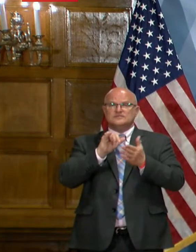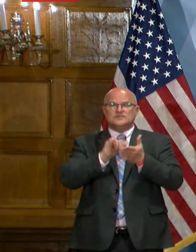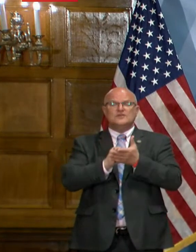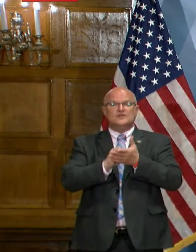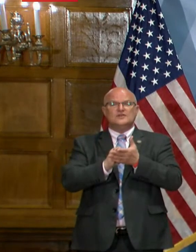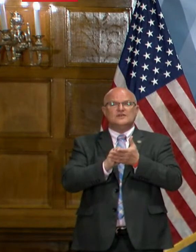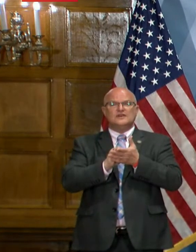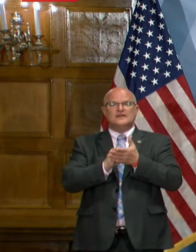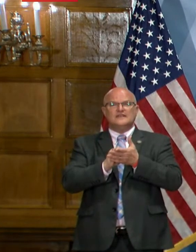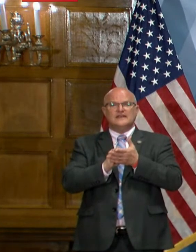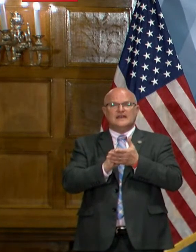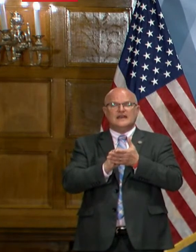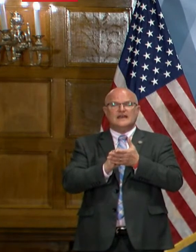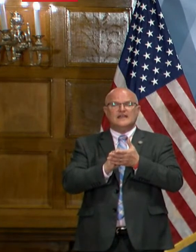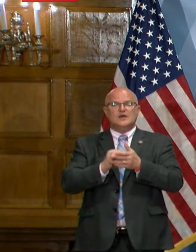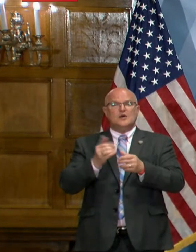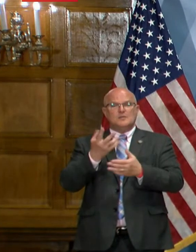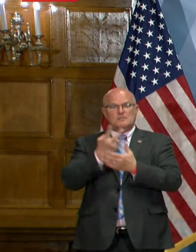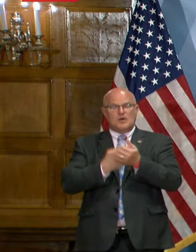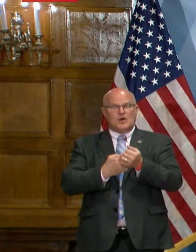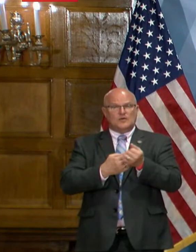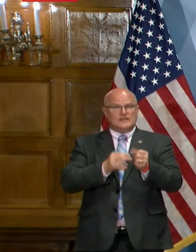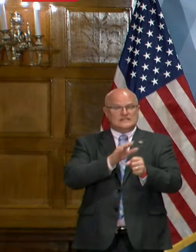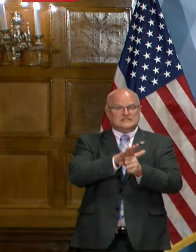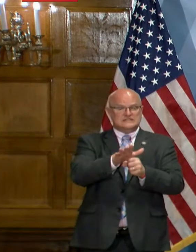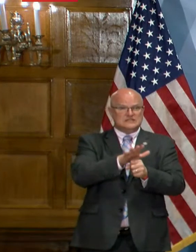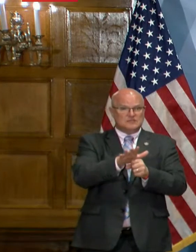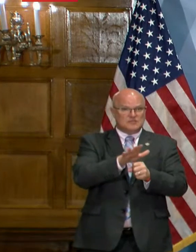that there's both a supply, but that